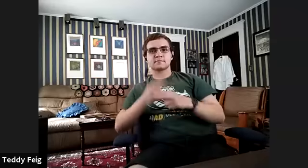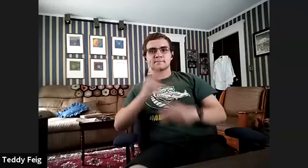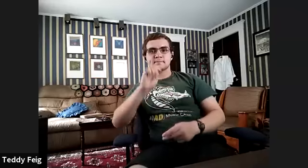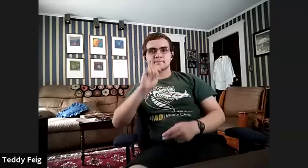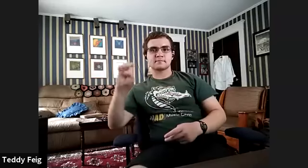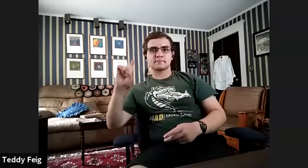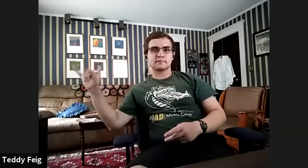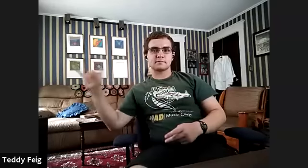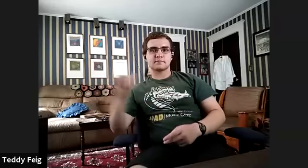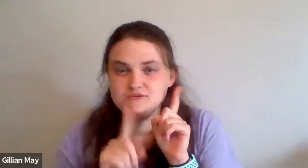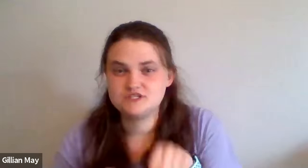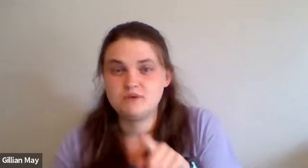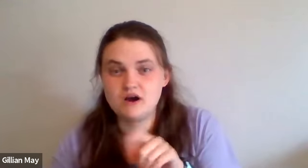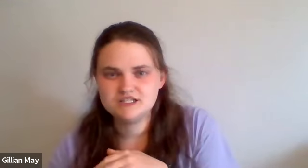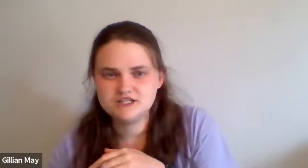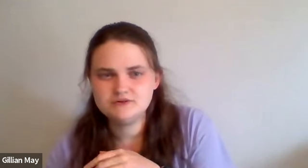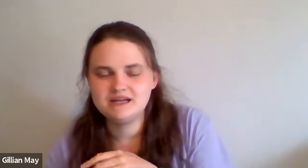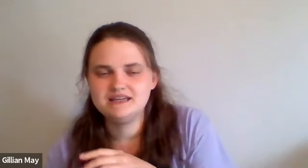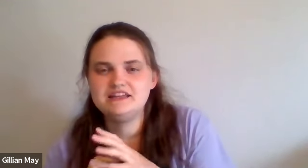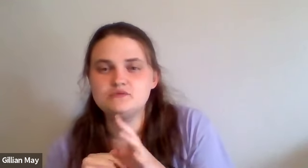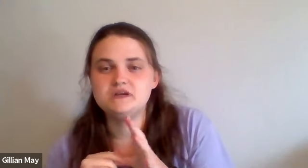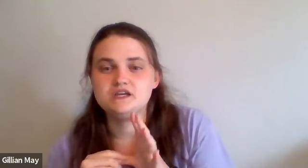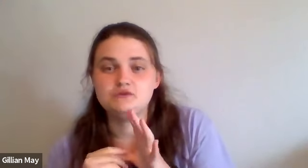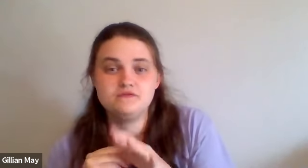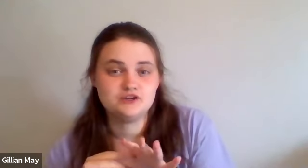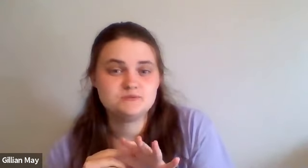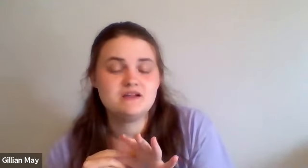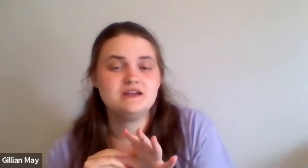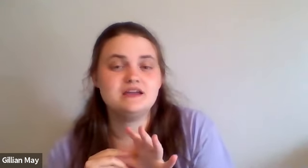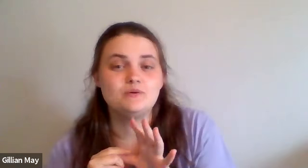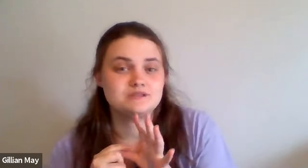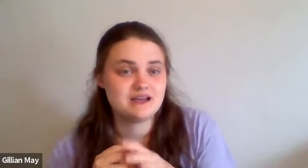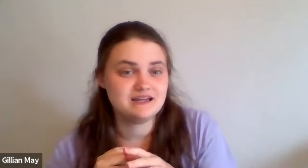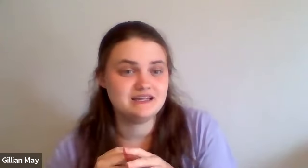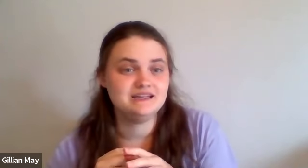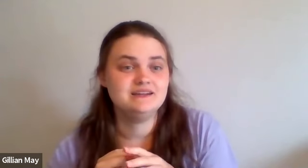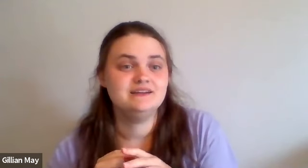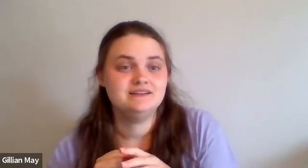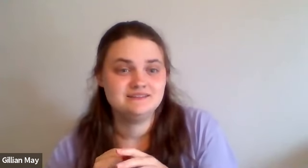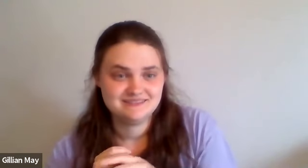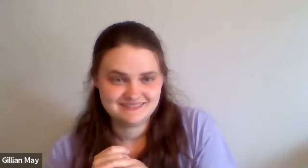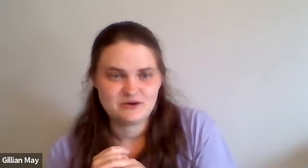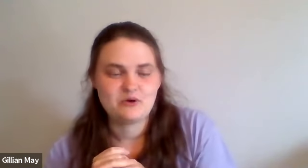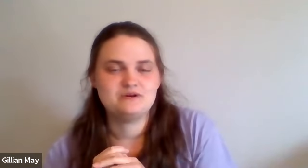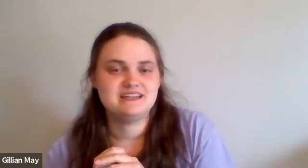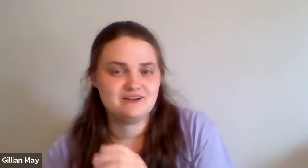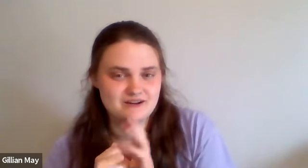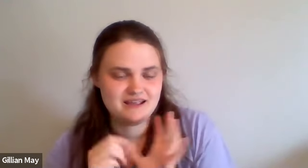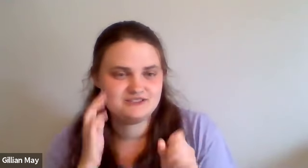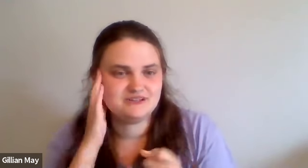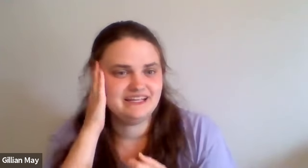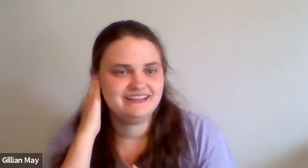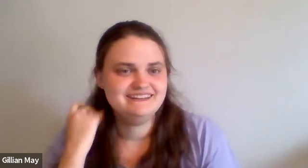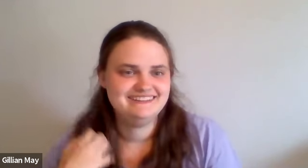So this one you guys will actually respond to. It can either be you fingerspelling or signing or answering.